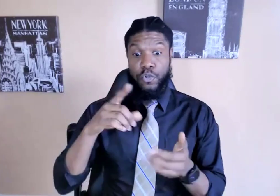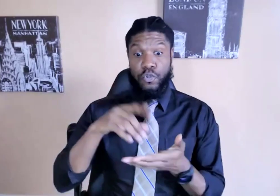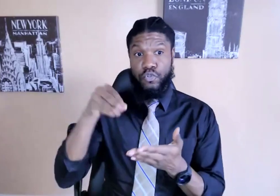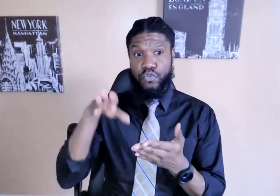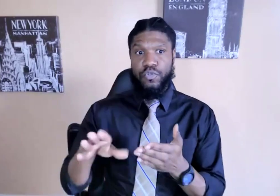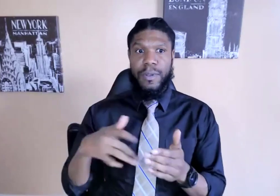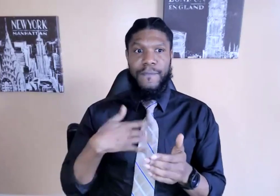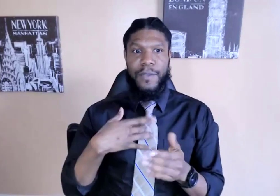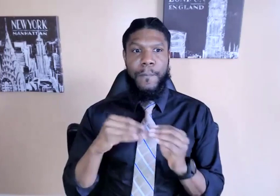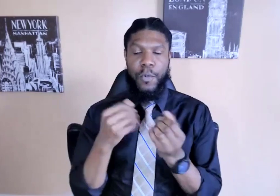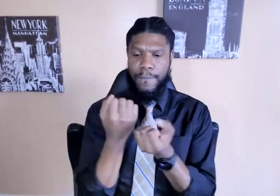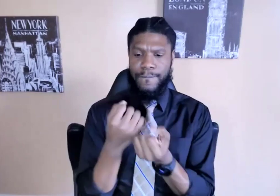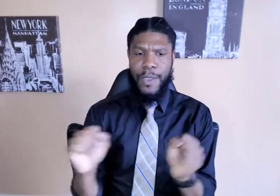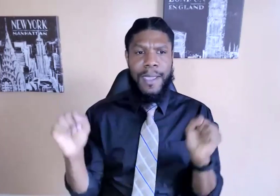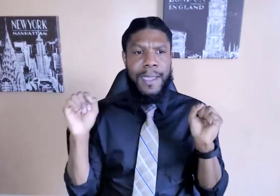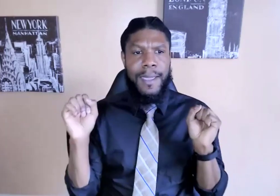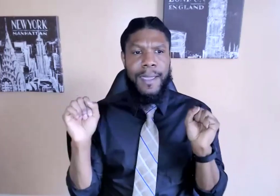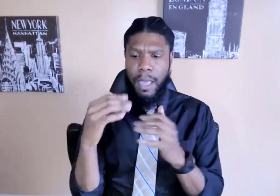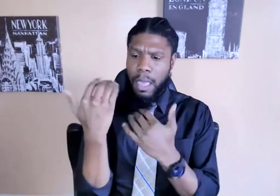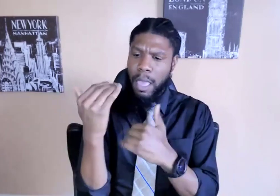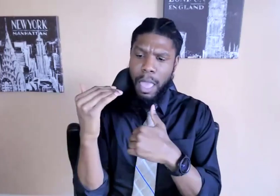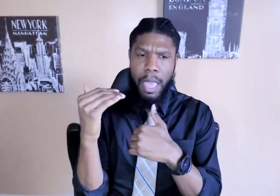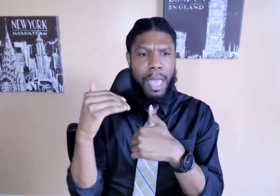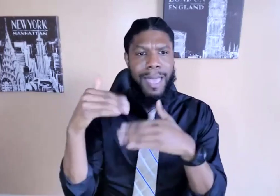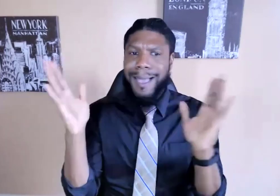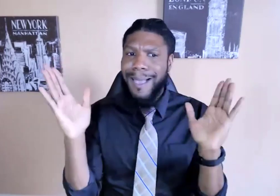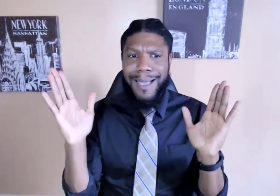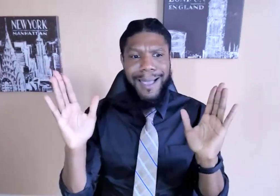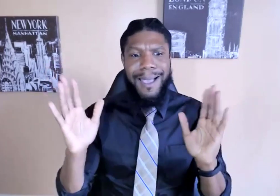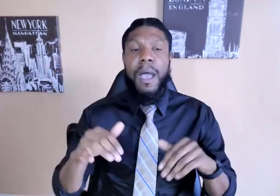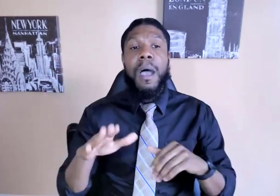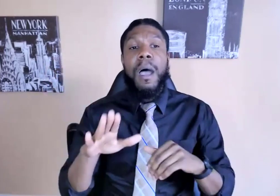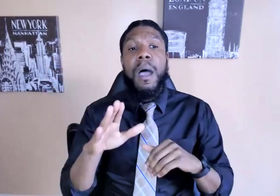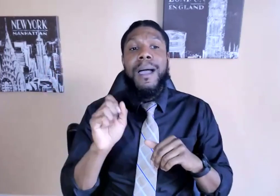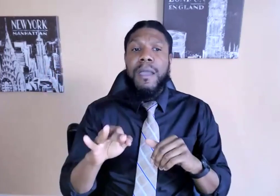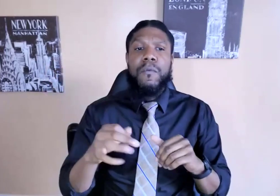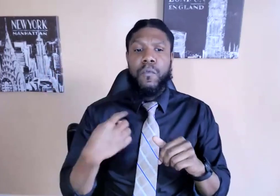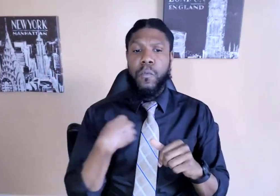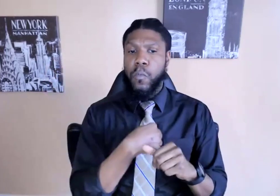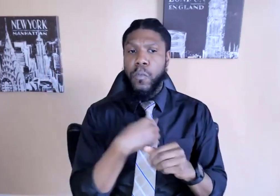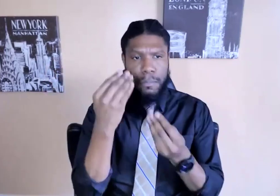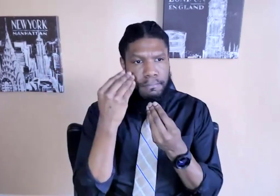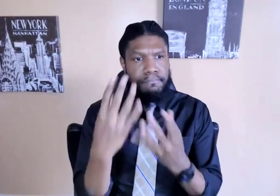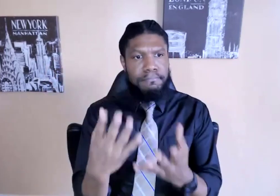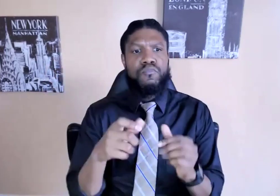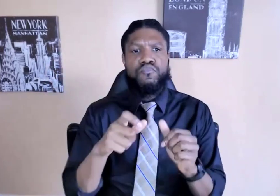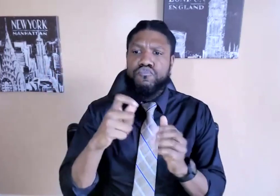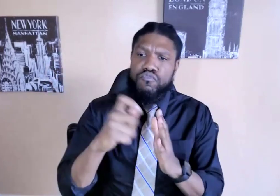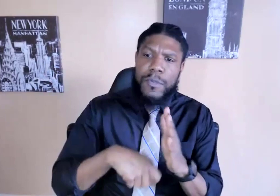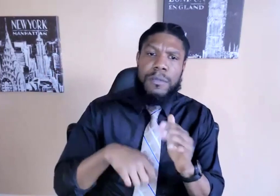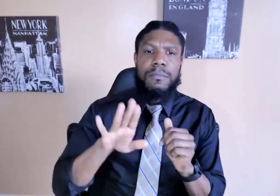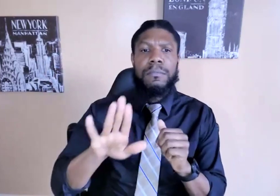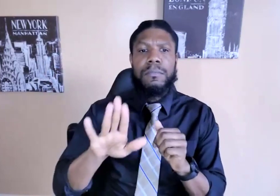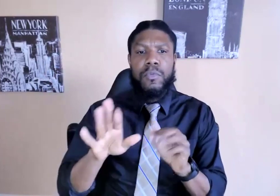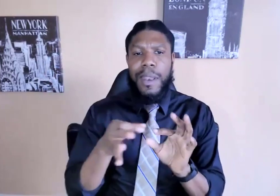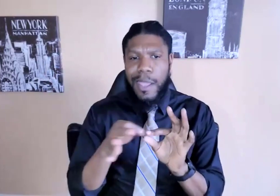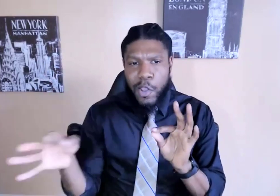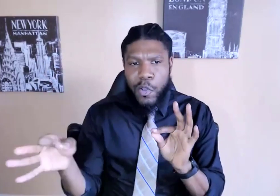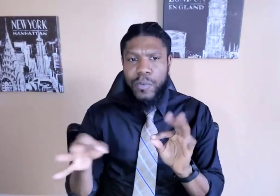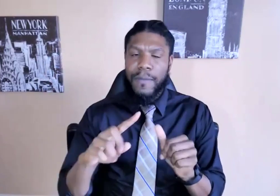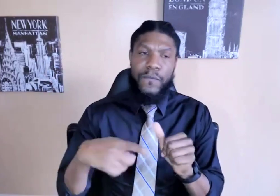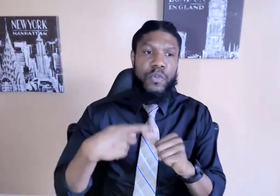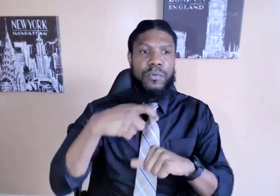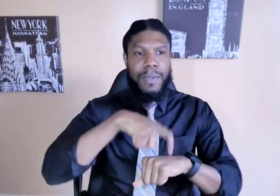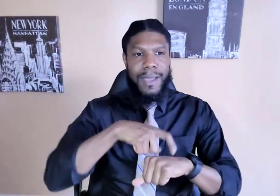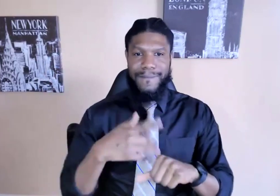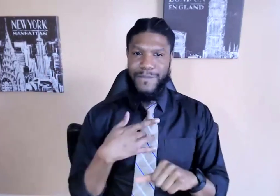write in English and write perfectly in English the first time, because that's what they seem to see their